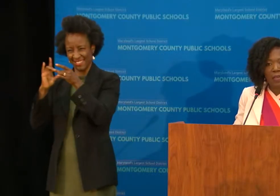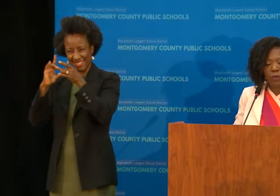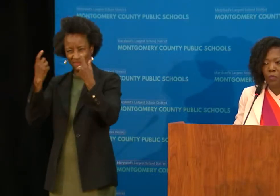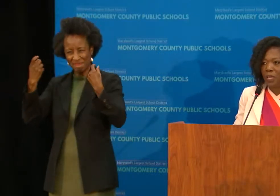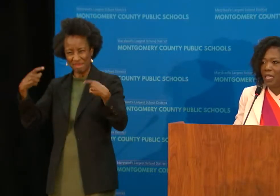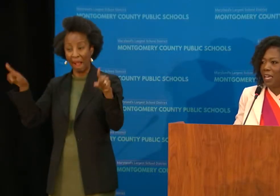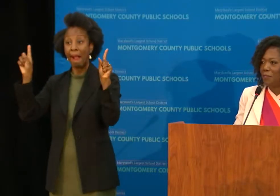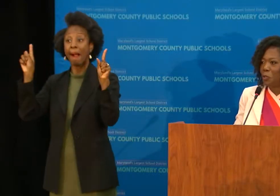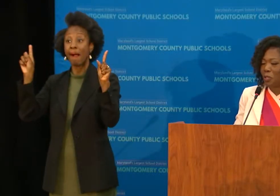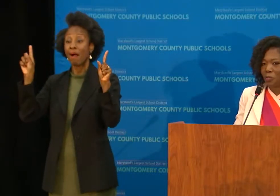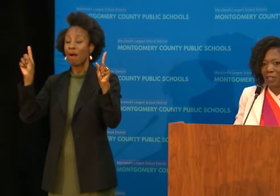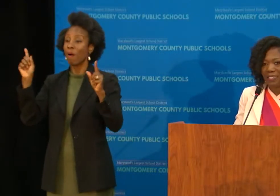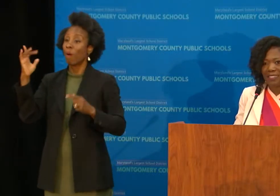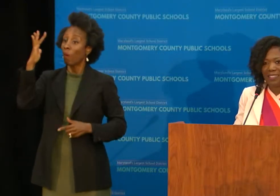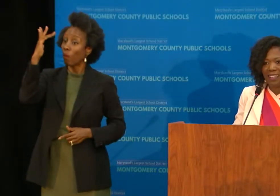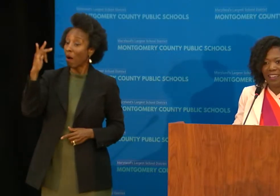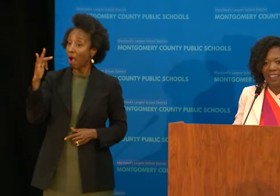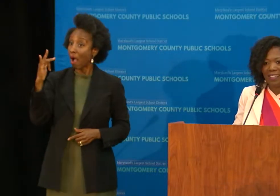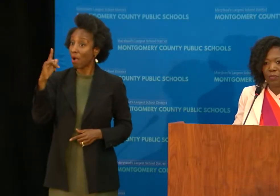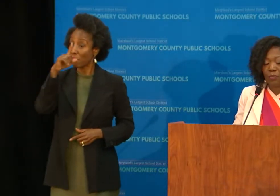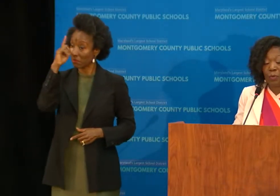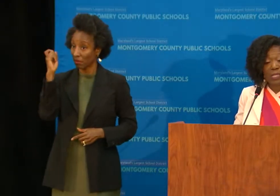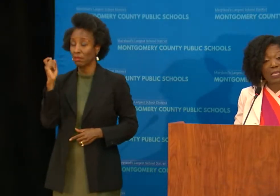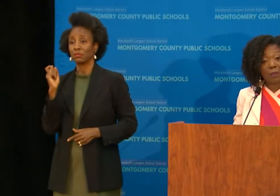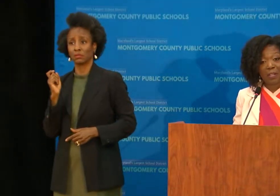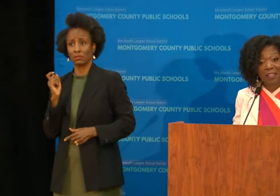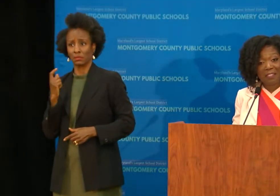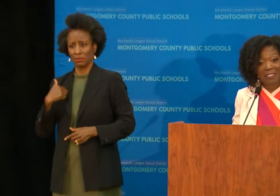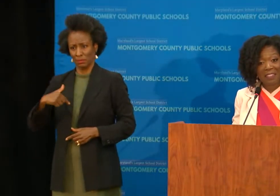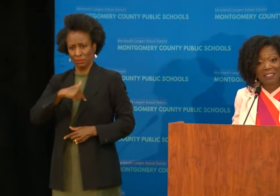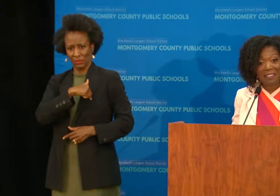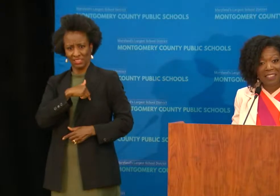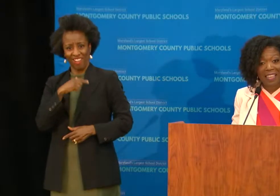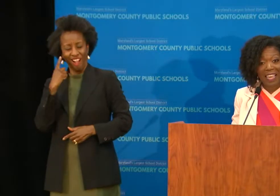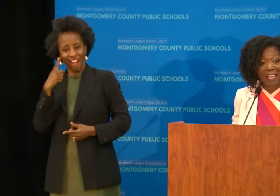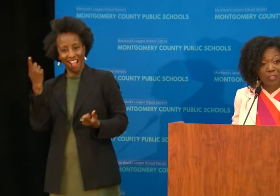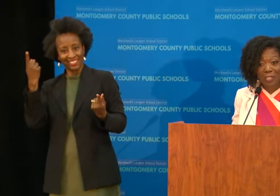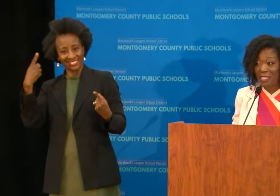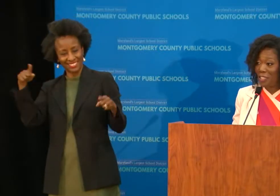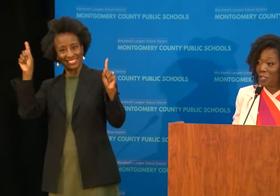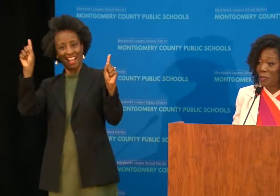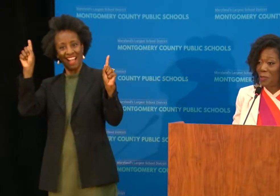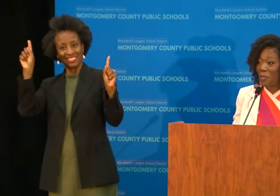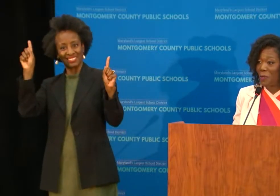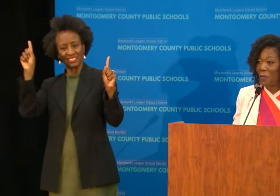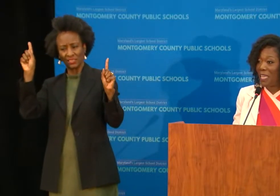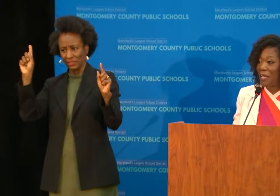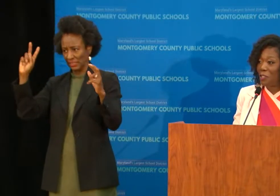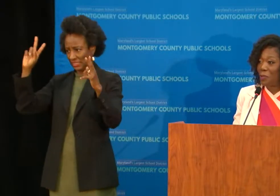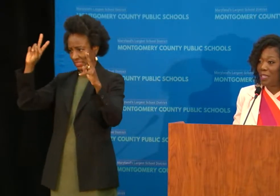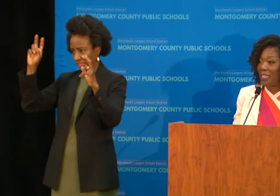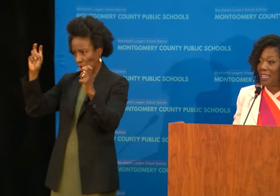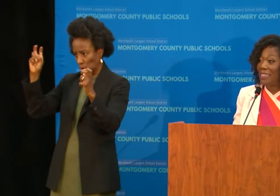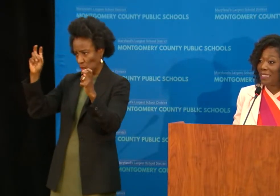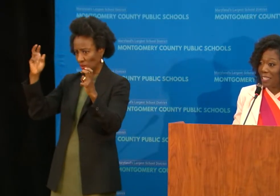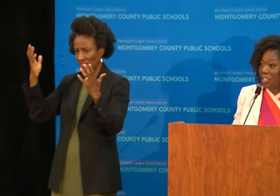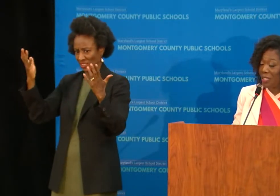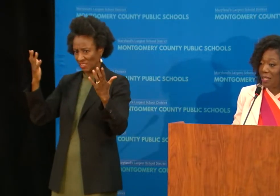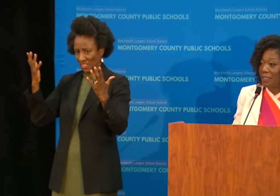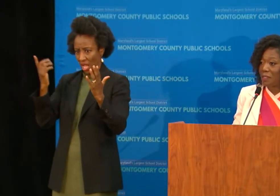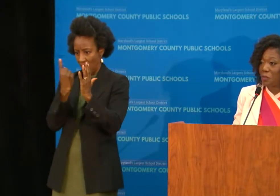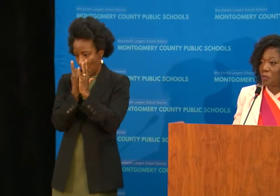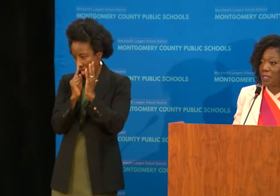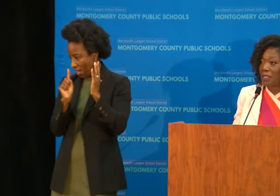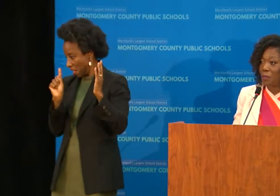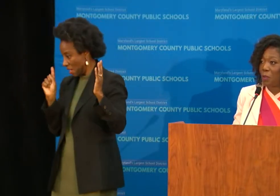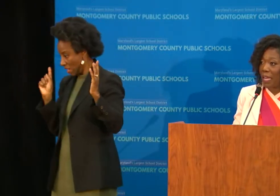repeatedly that when we have to address, when we celebrate our successes and address issues, we can't do it in